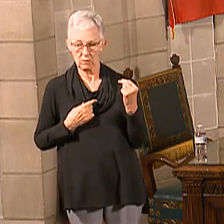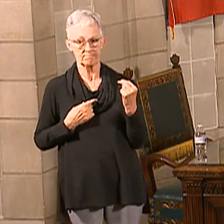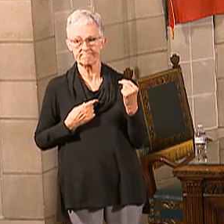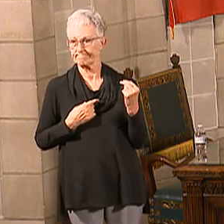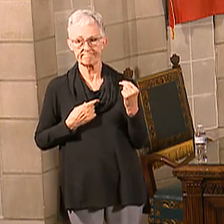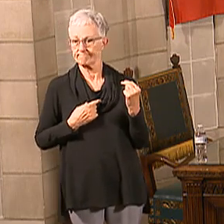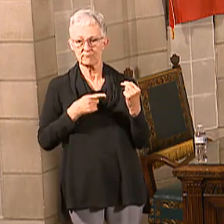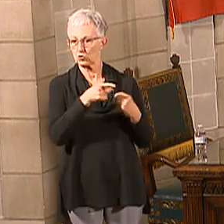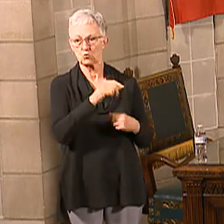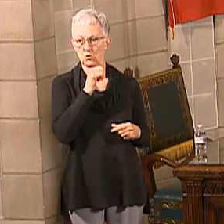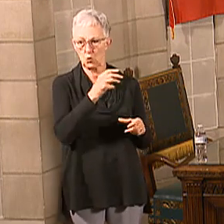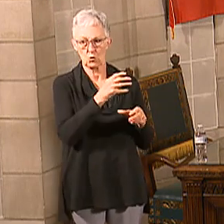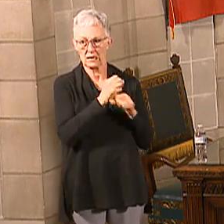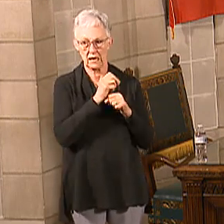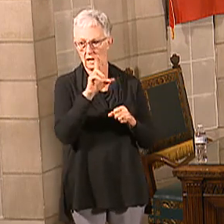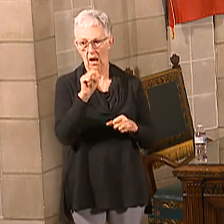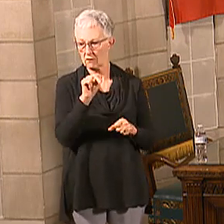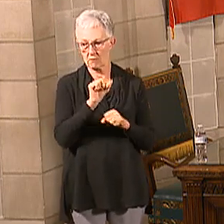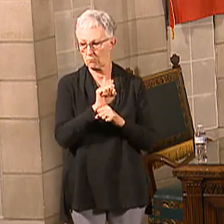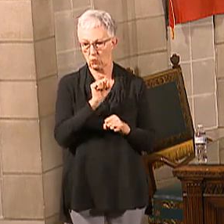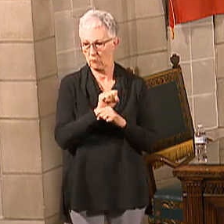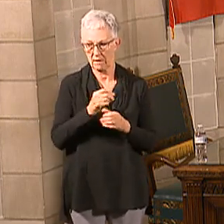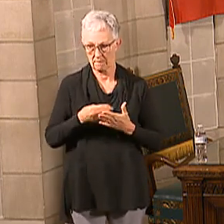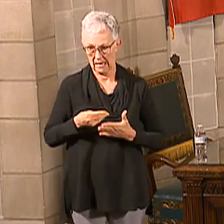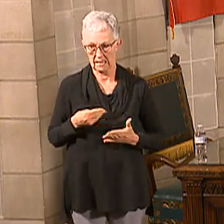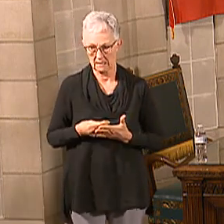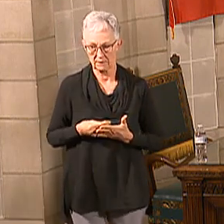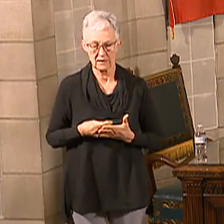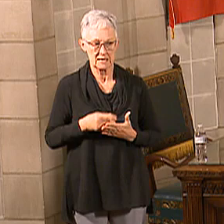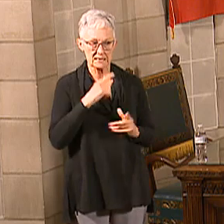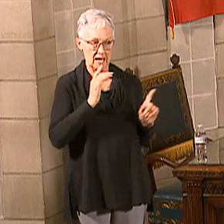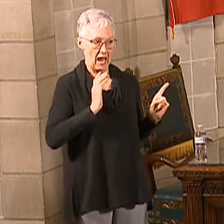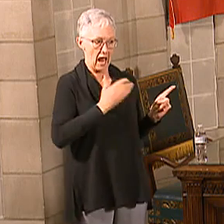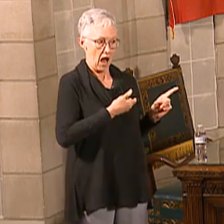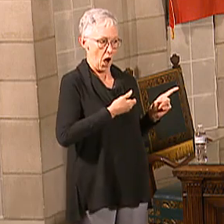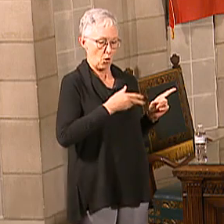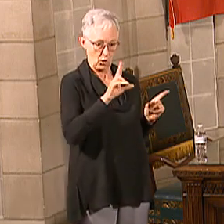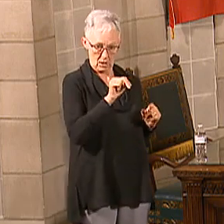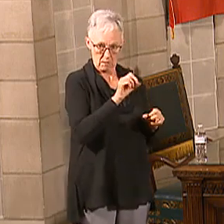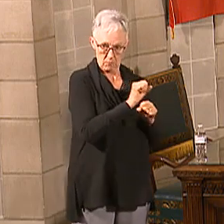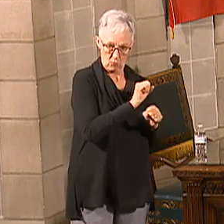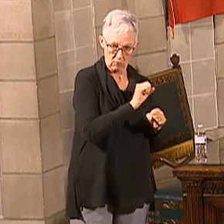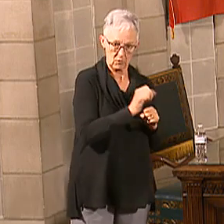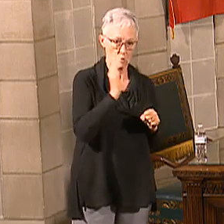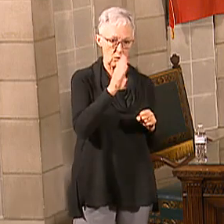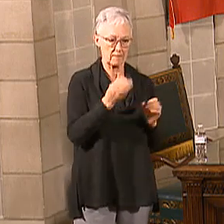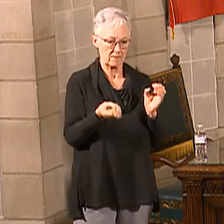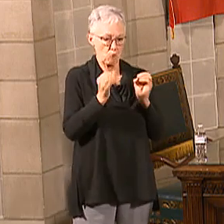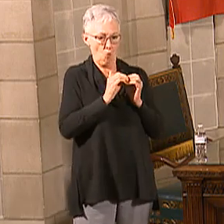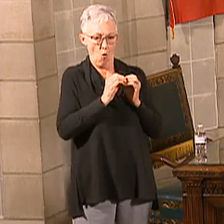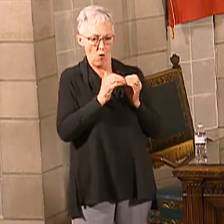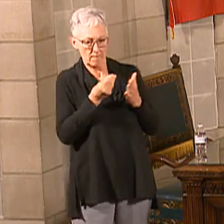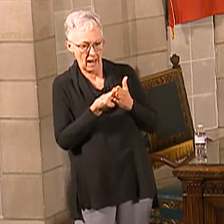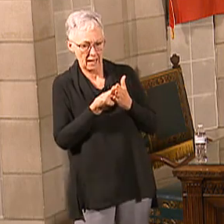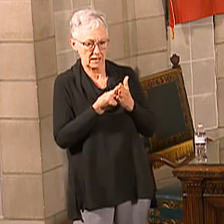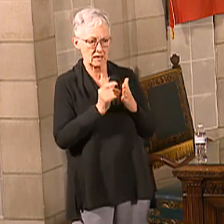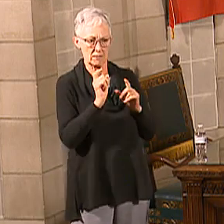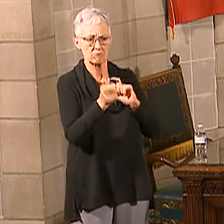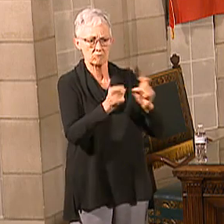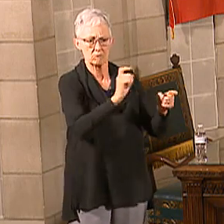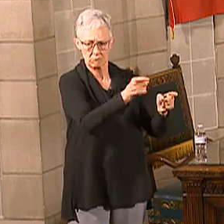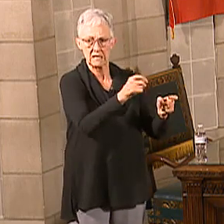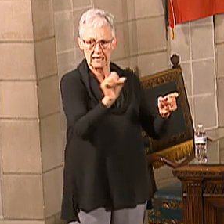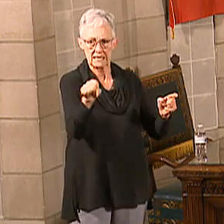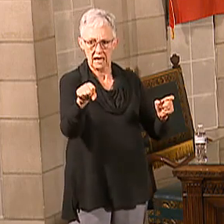more generous. They will be more generous because it's an emergency, but they will be it'll be a limited time that it's going to be more generous, and it will not be